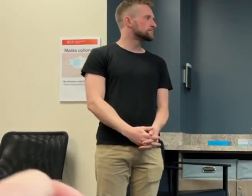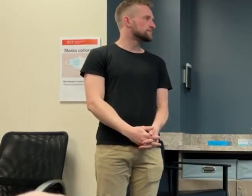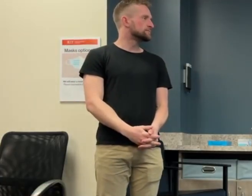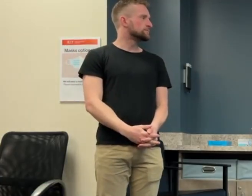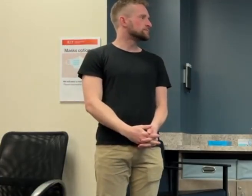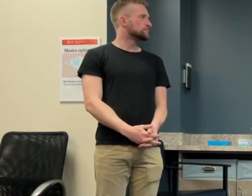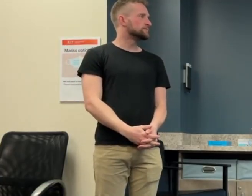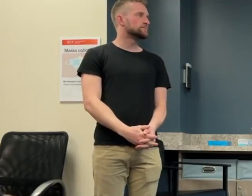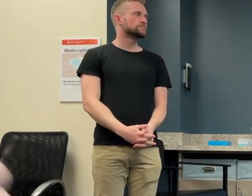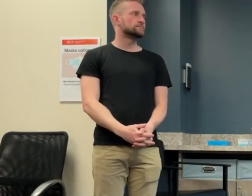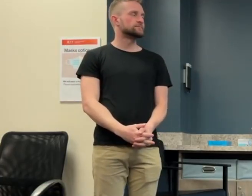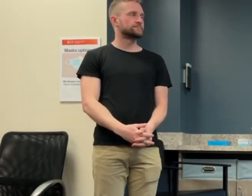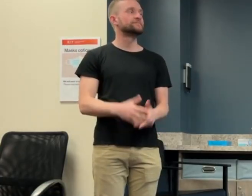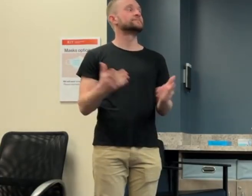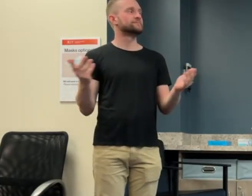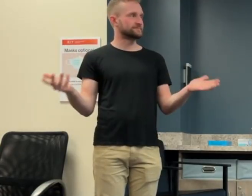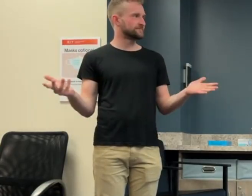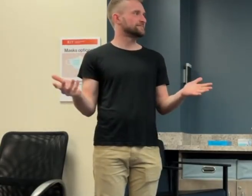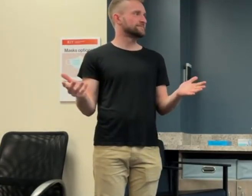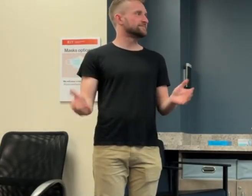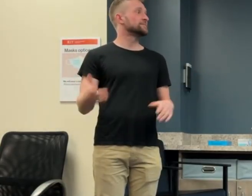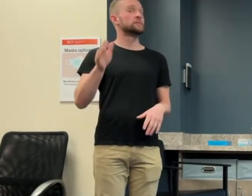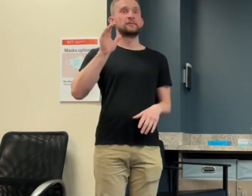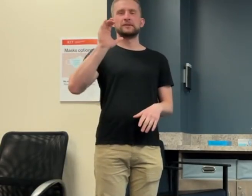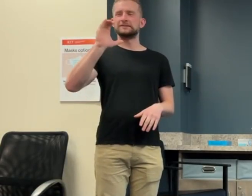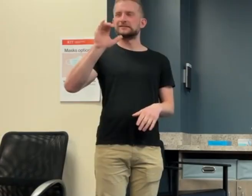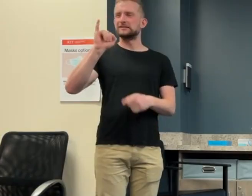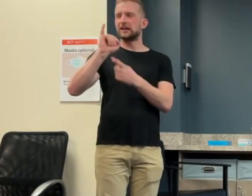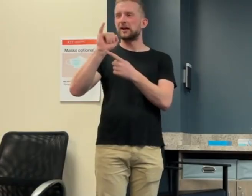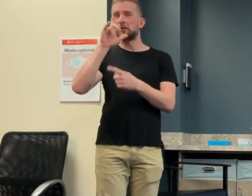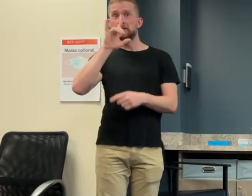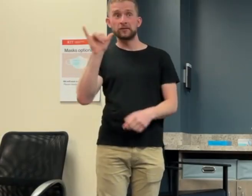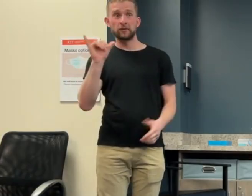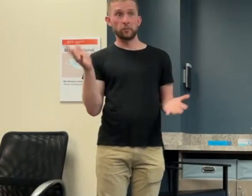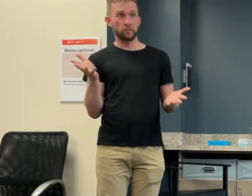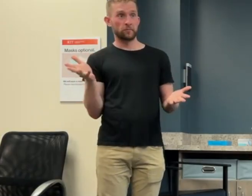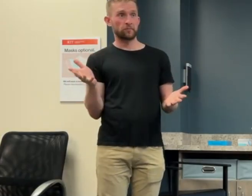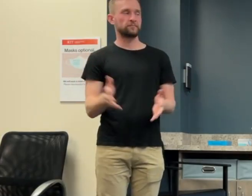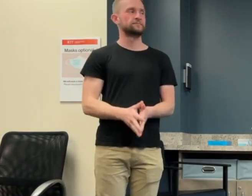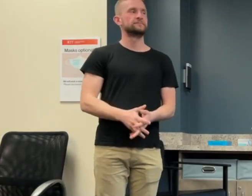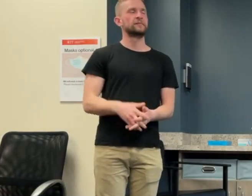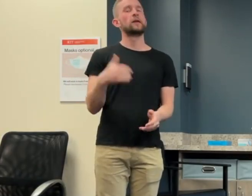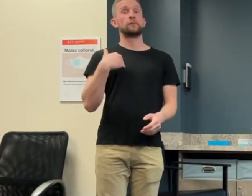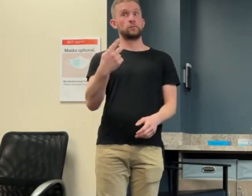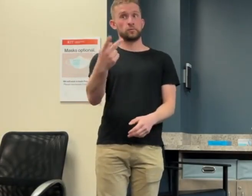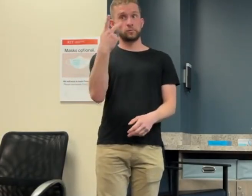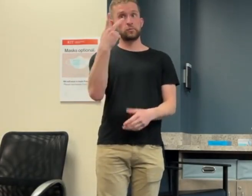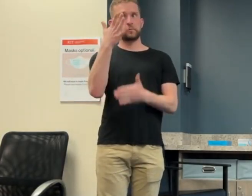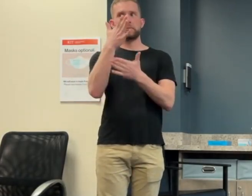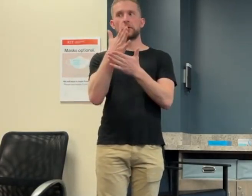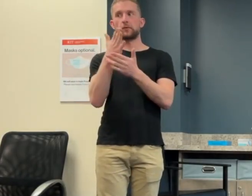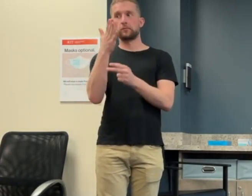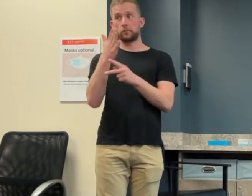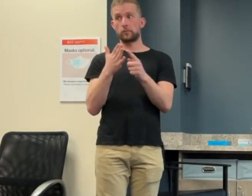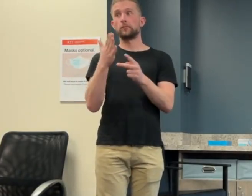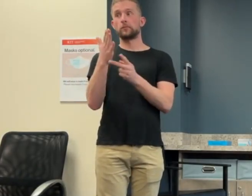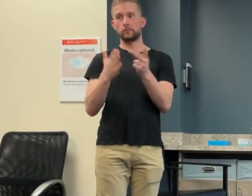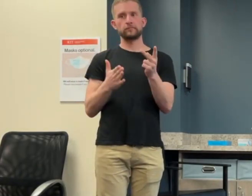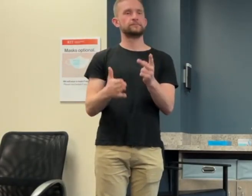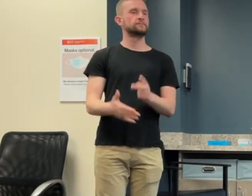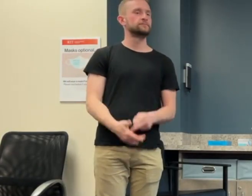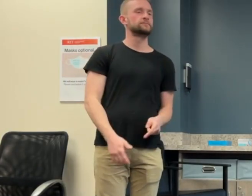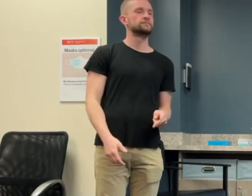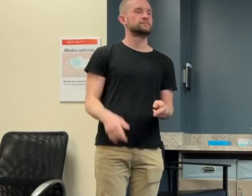Okay, so what exactly does a cochlear implant look like? There's 2 parts. There is